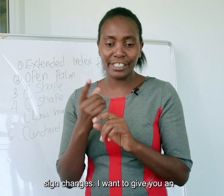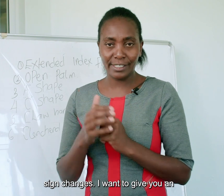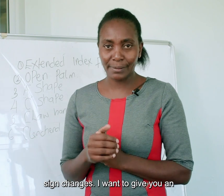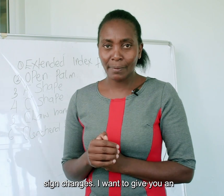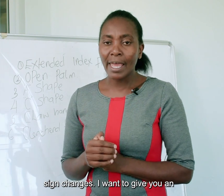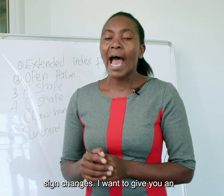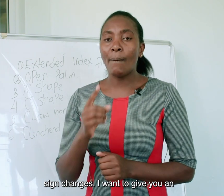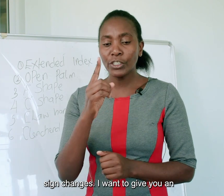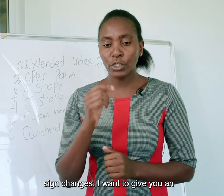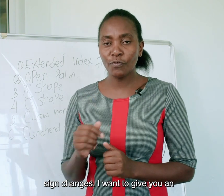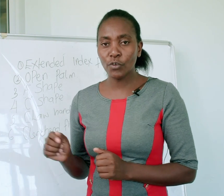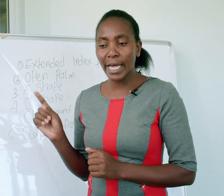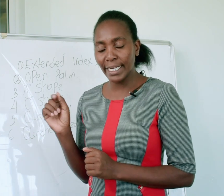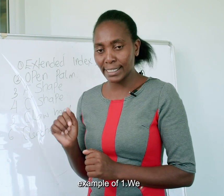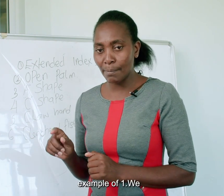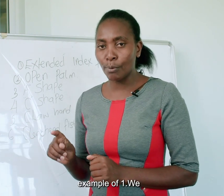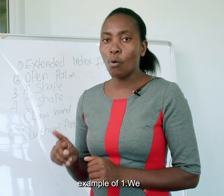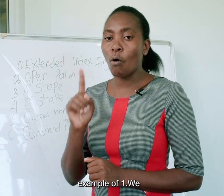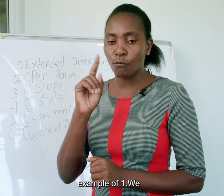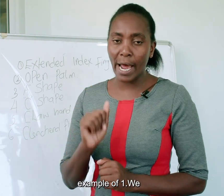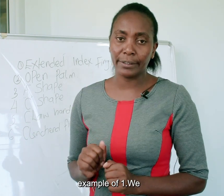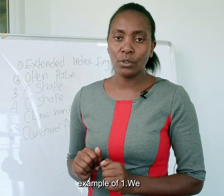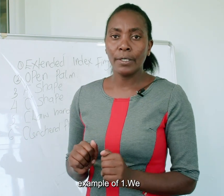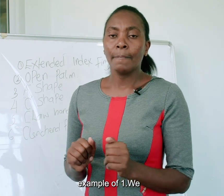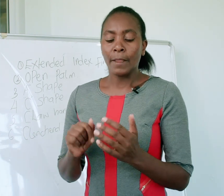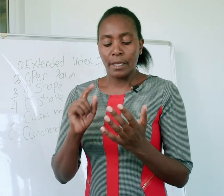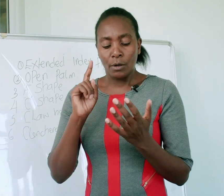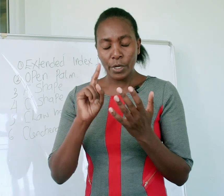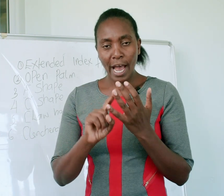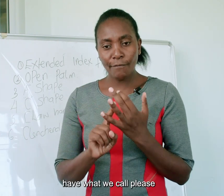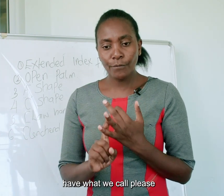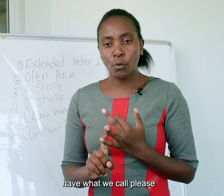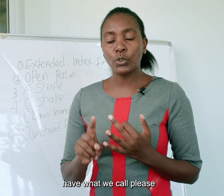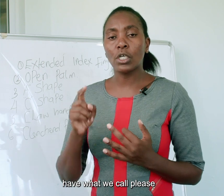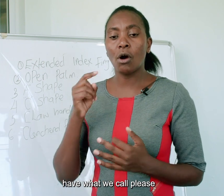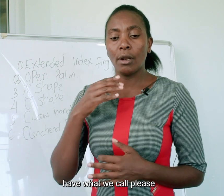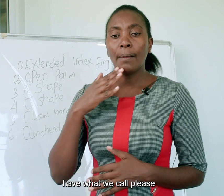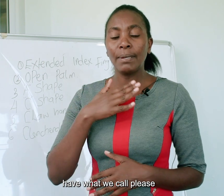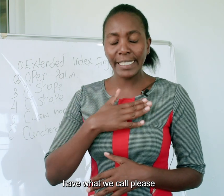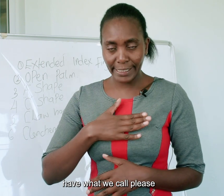changes. I want to give you an example of one. We have what we call please.